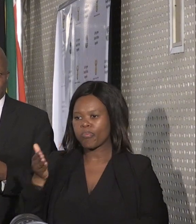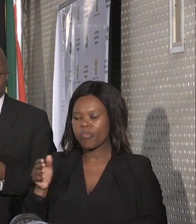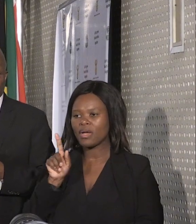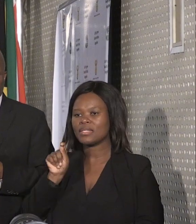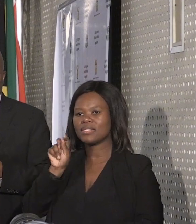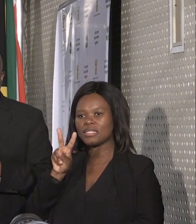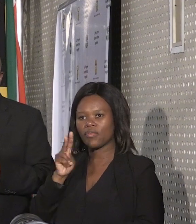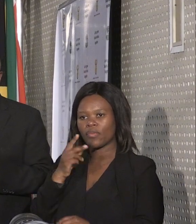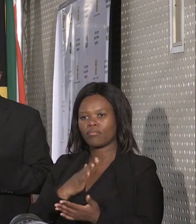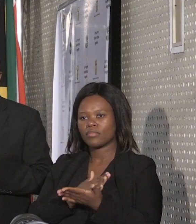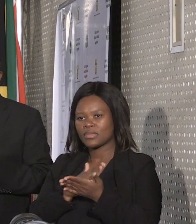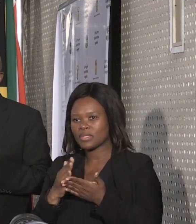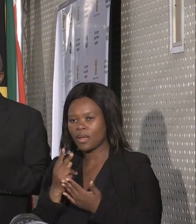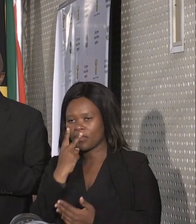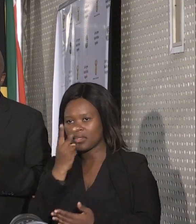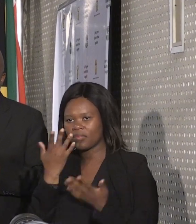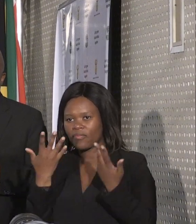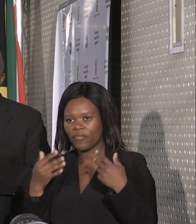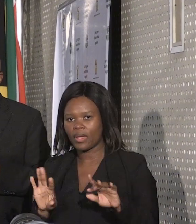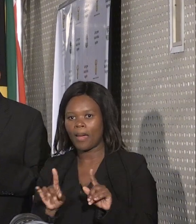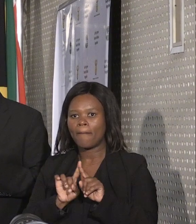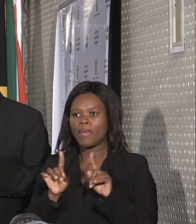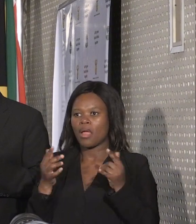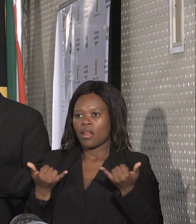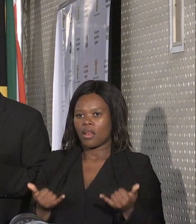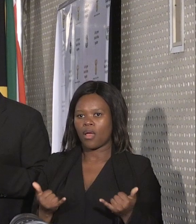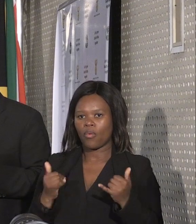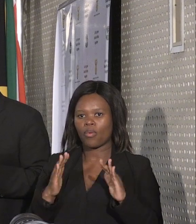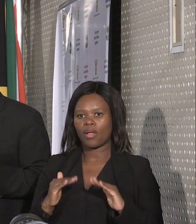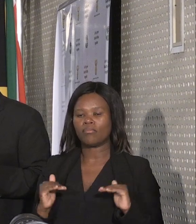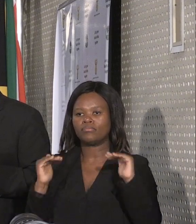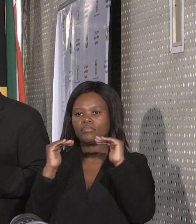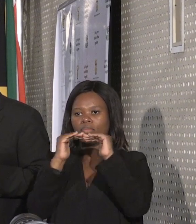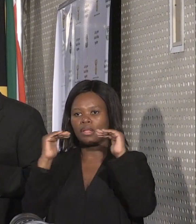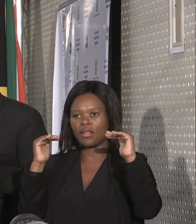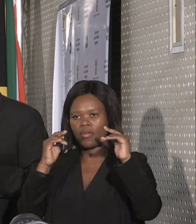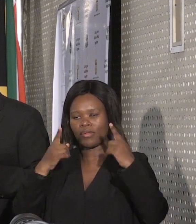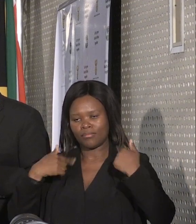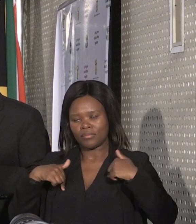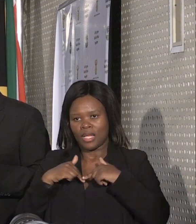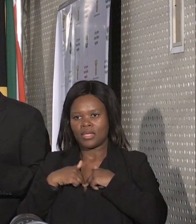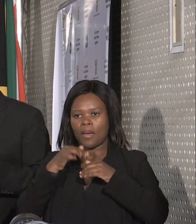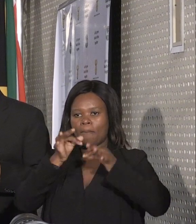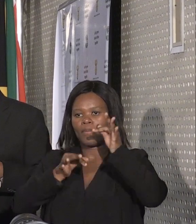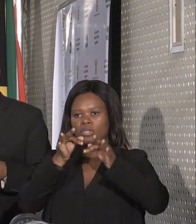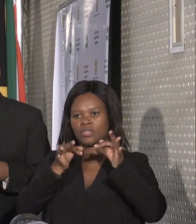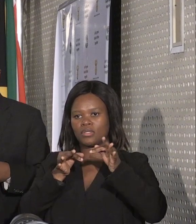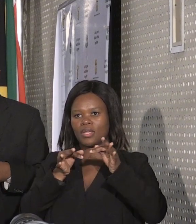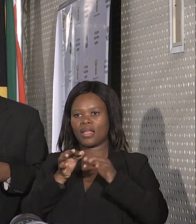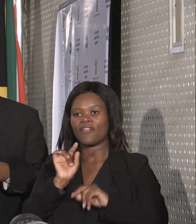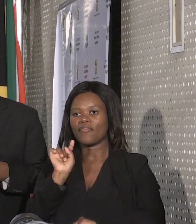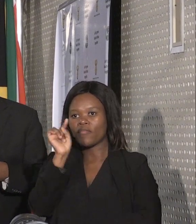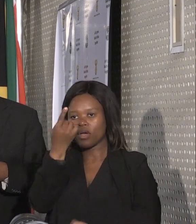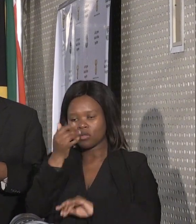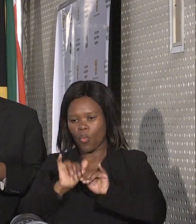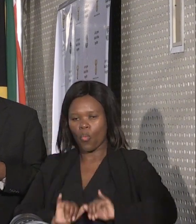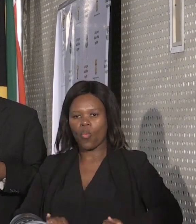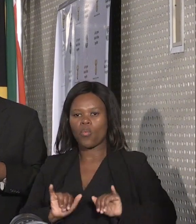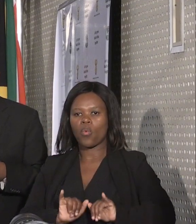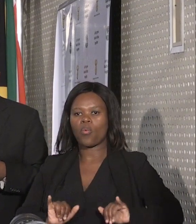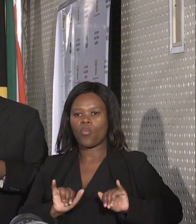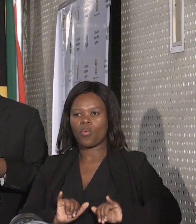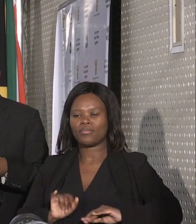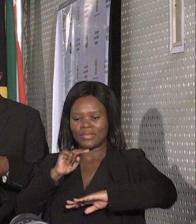some of them. But at this level of political leadership, you await up until a particular point in